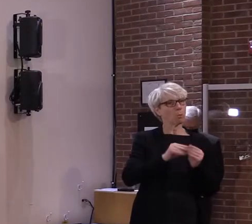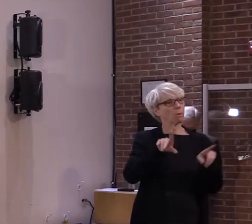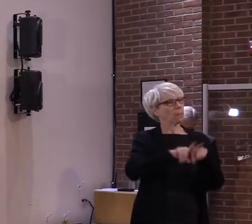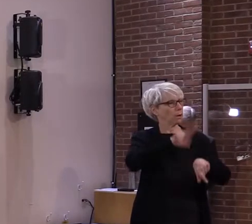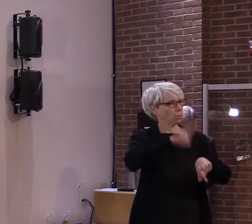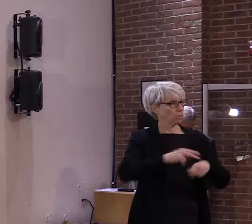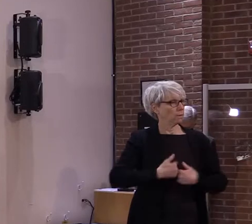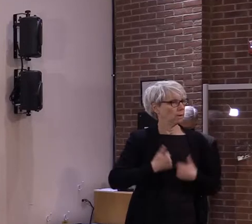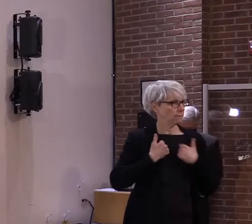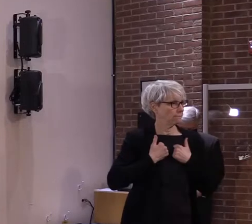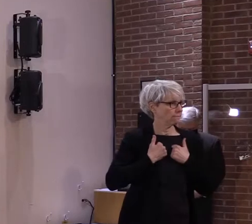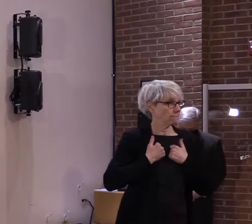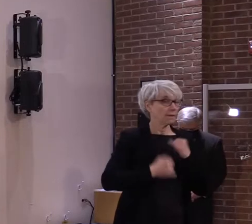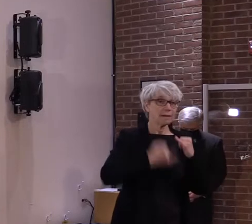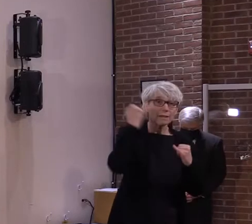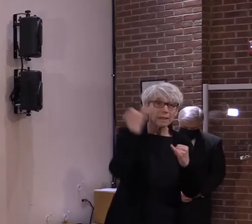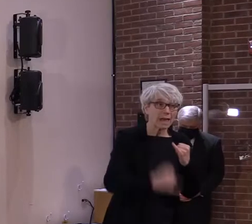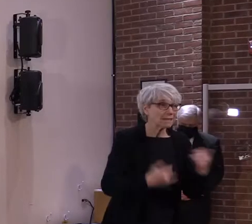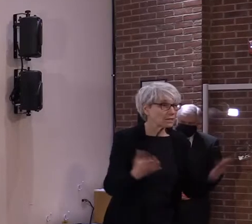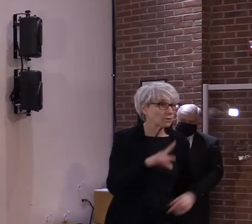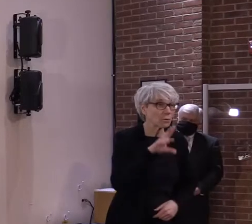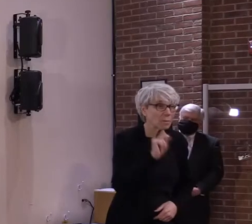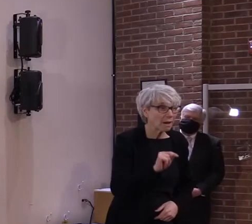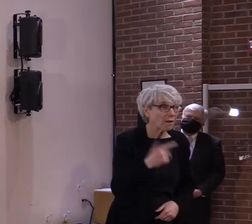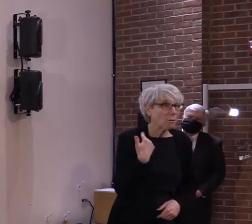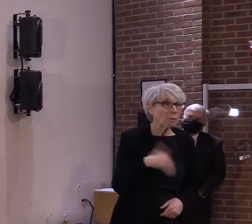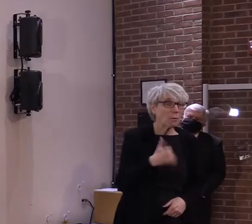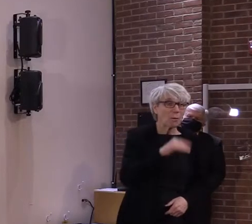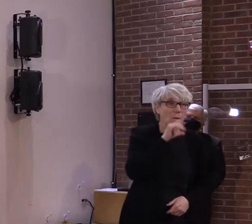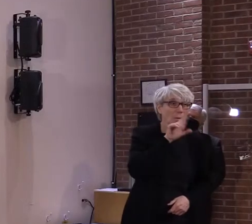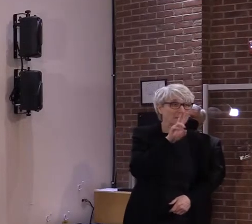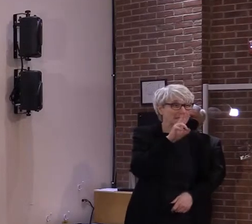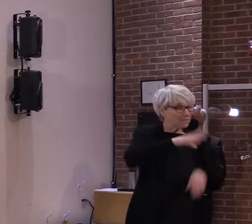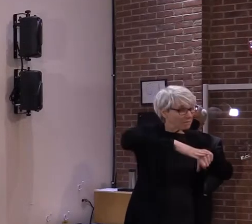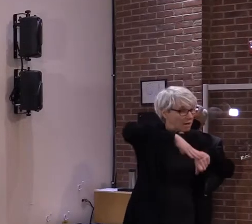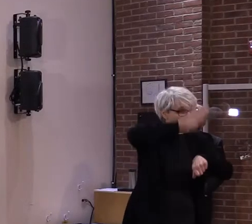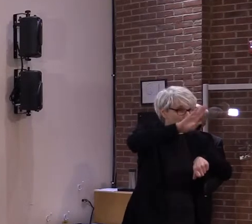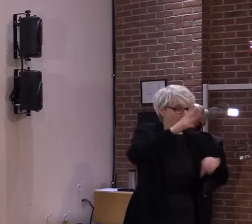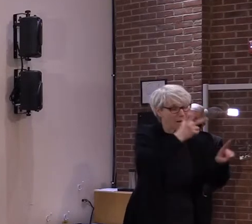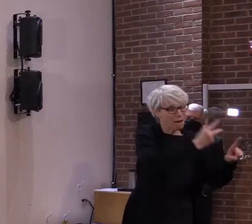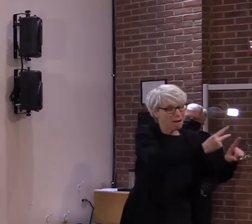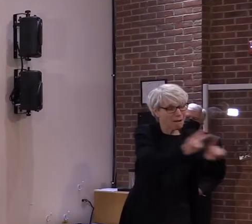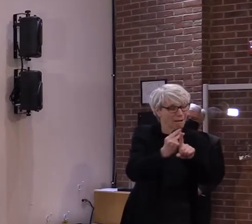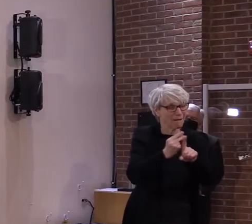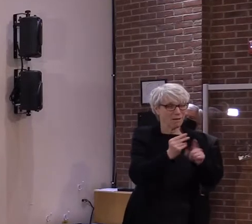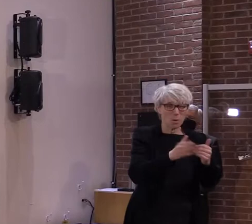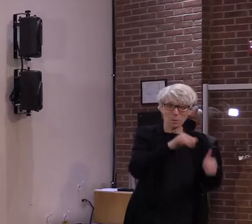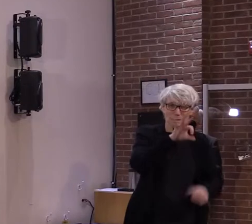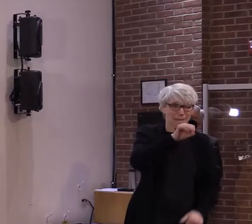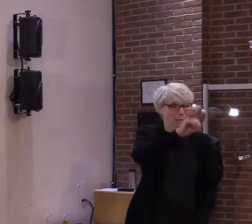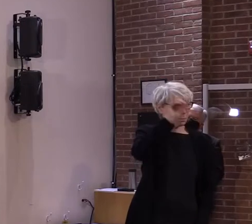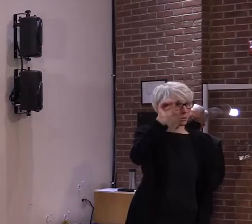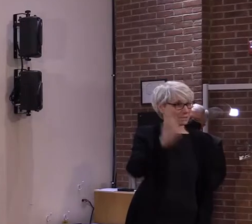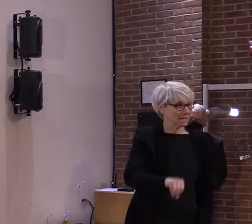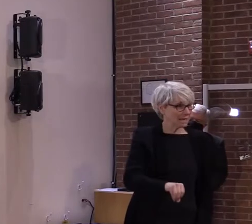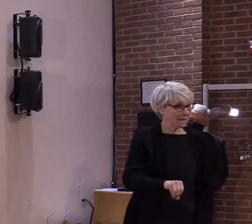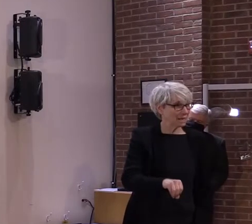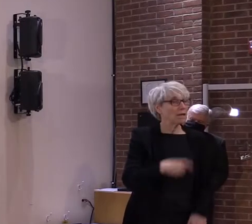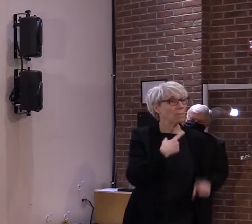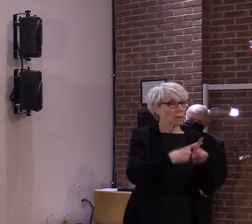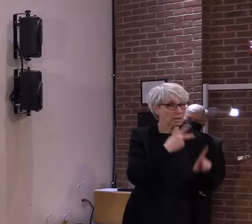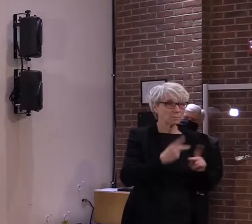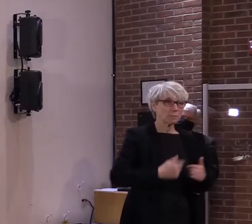Vermont, since achieving almost 90% vaccination in our 65 and older age group and in long-term